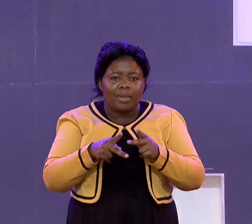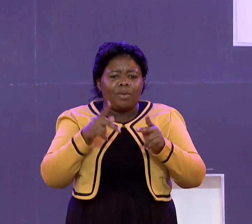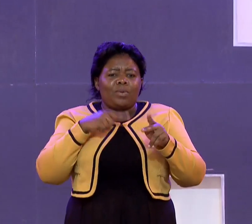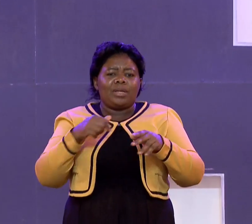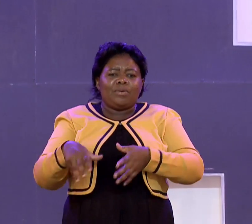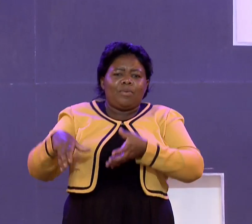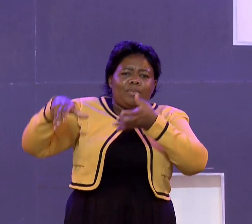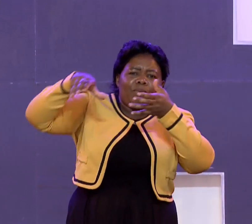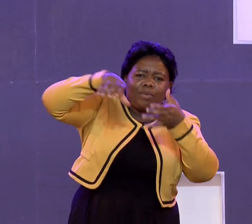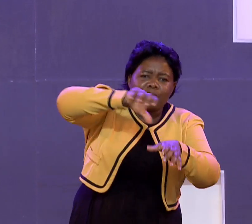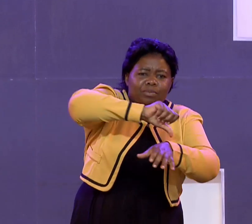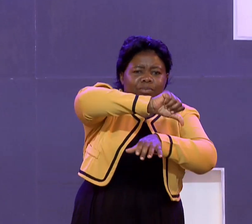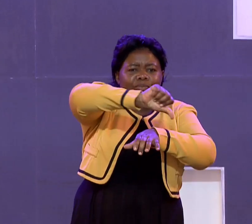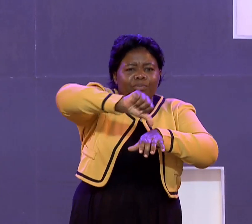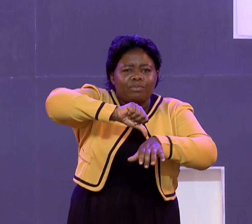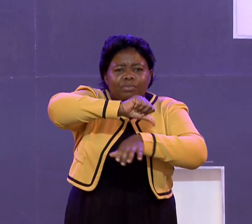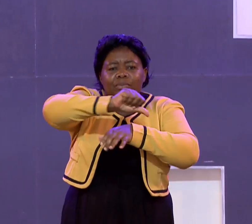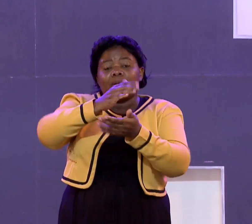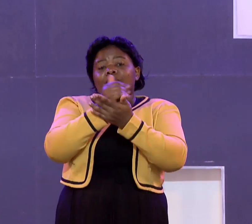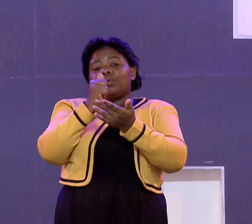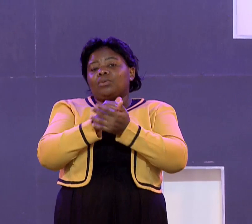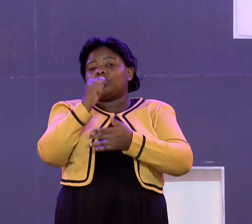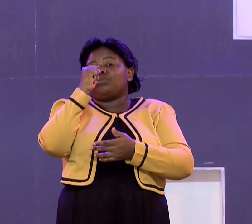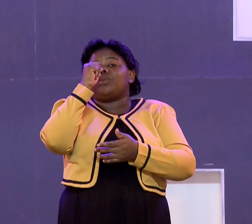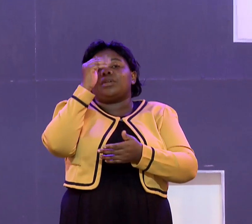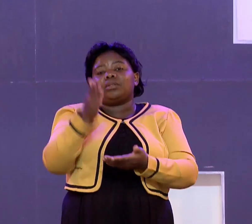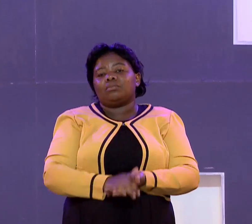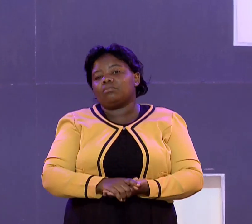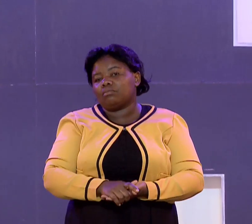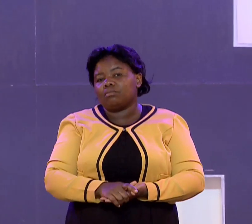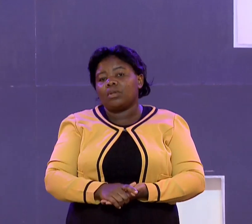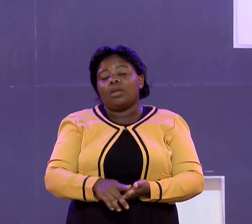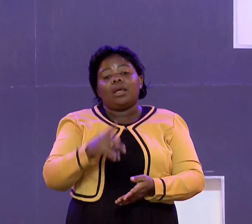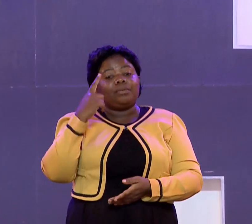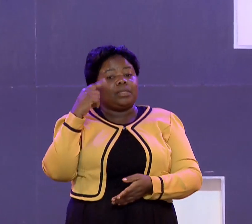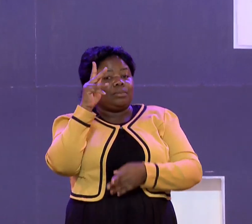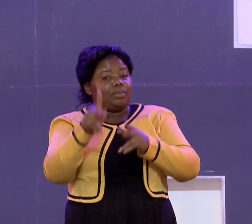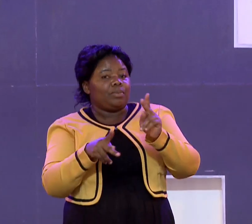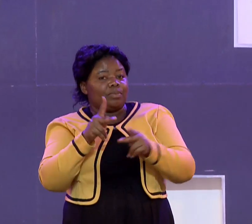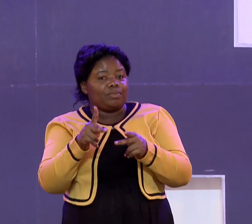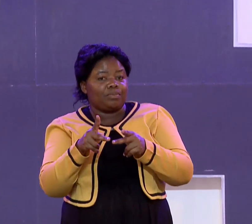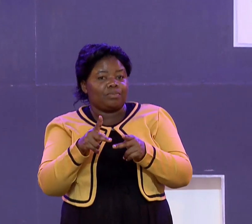amafuta. When they are pouring the anointing. Olwa malala. Because of pride. Ndabyeka abantu. I have seen